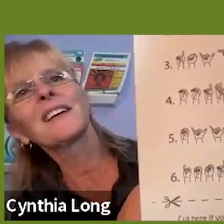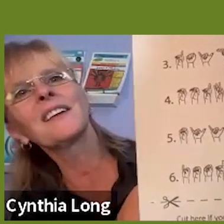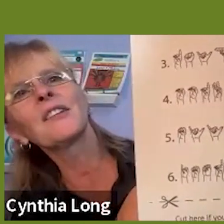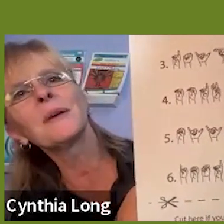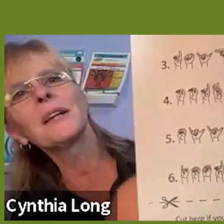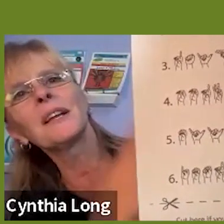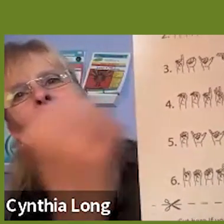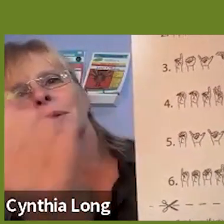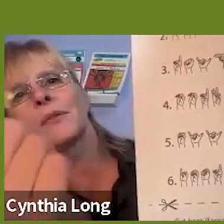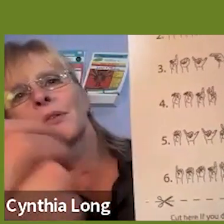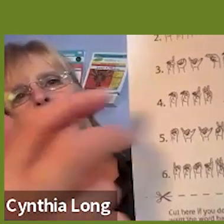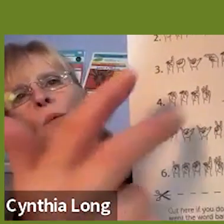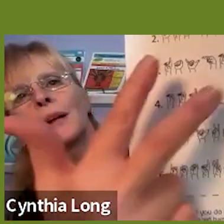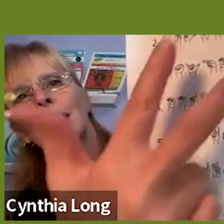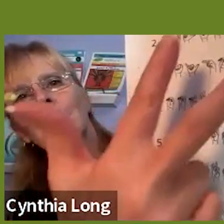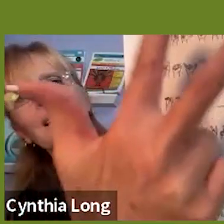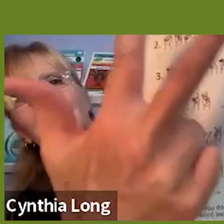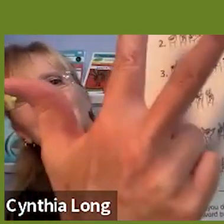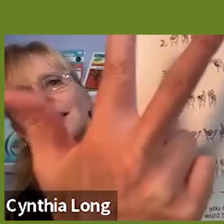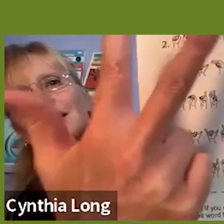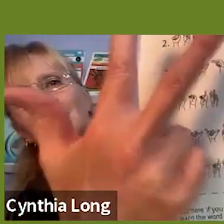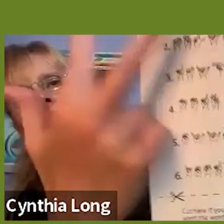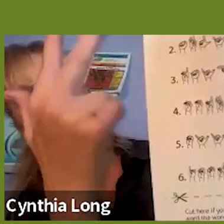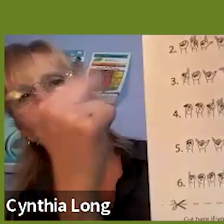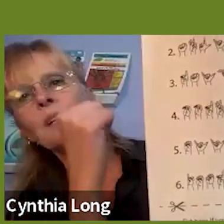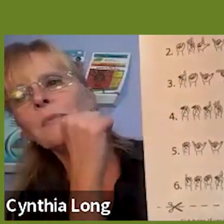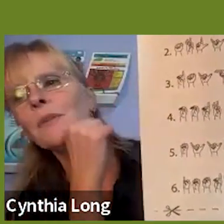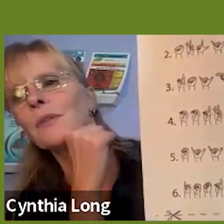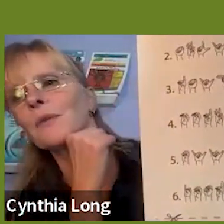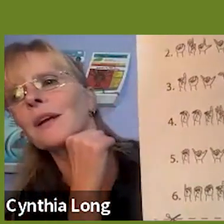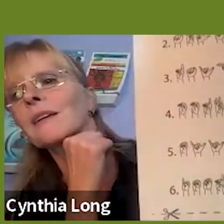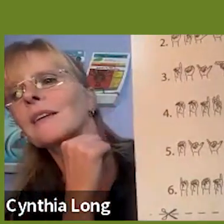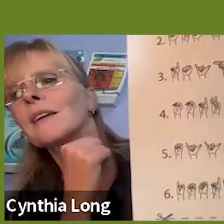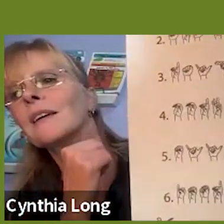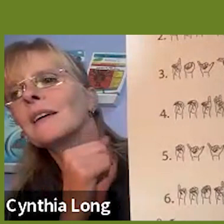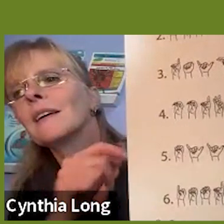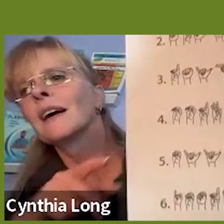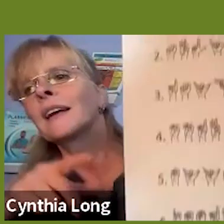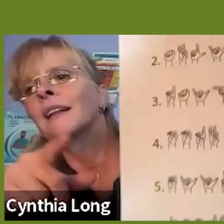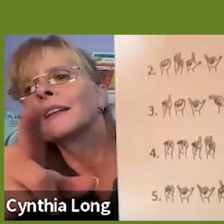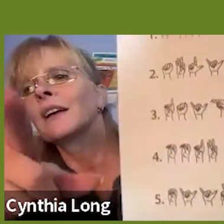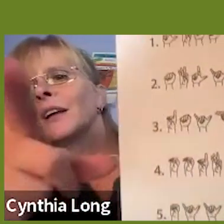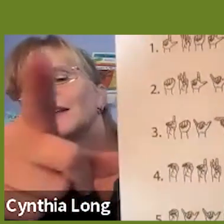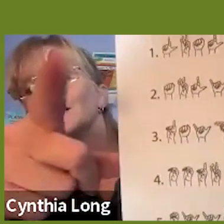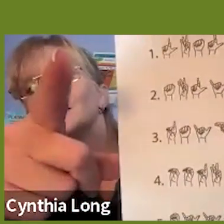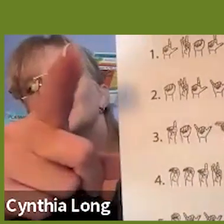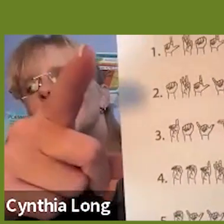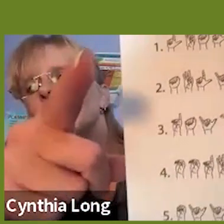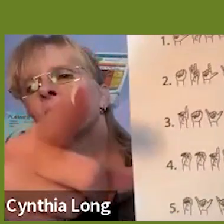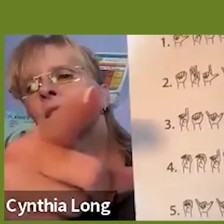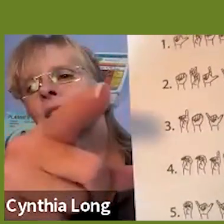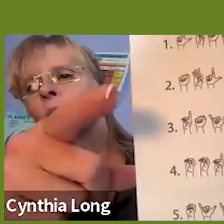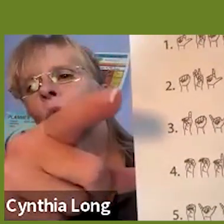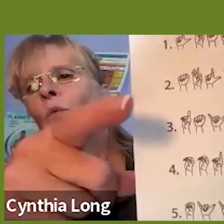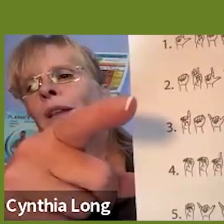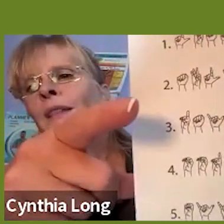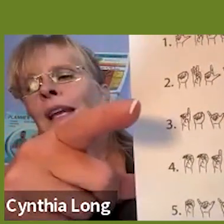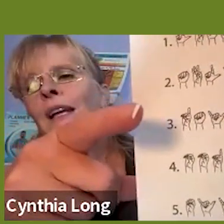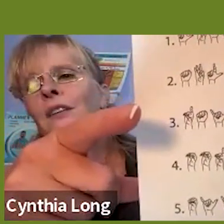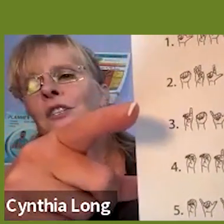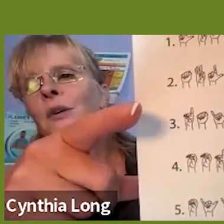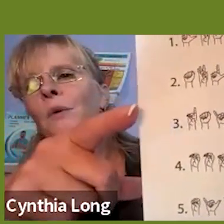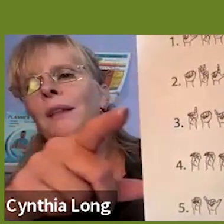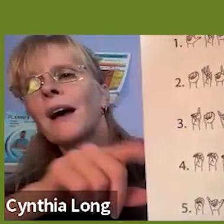Okay, take another minute. Number 3. You're doing number 3. Again, in this set, you get them